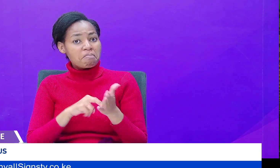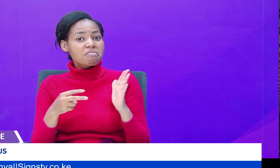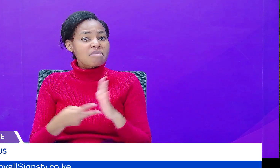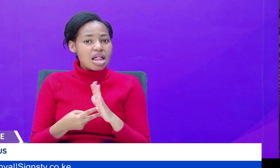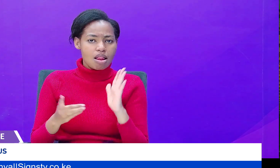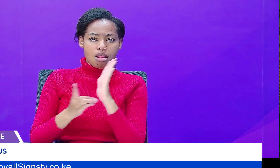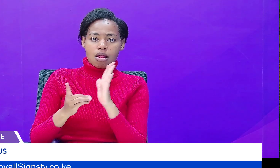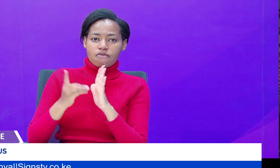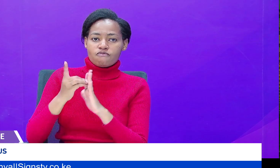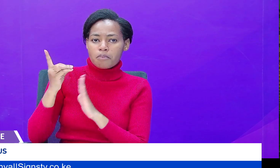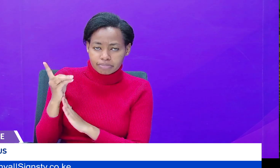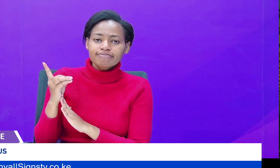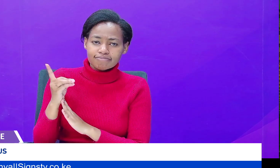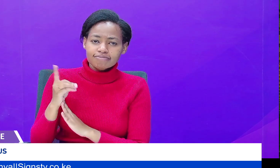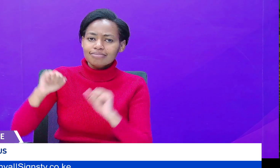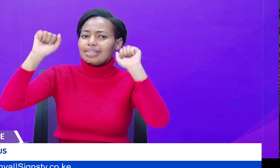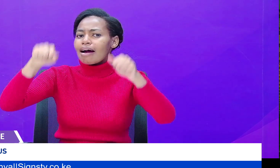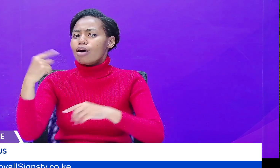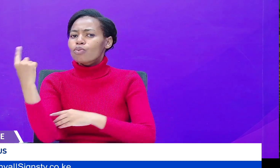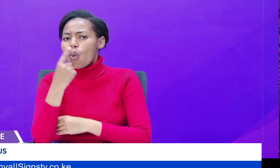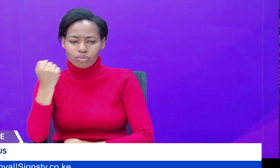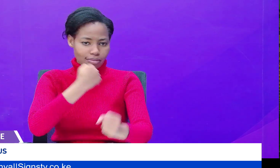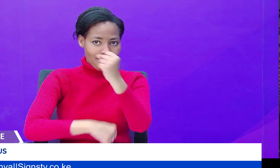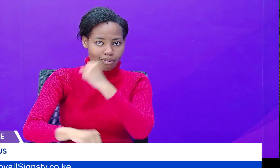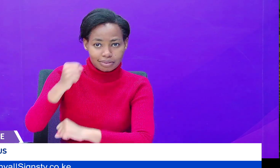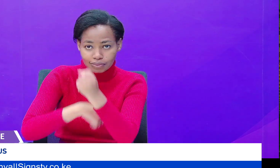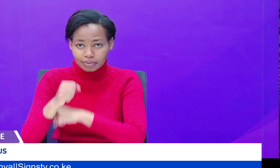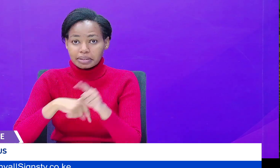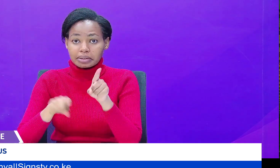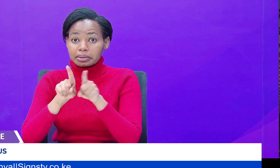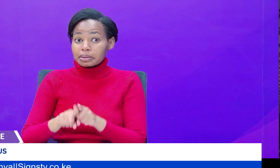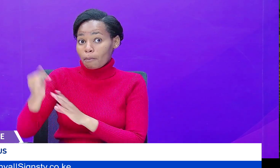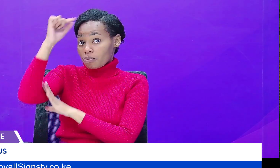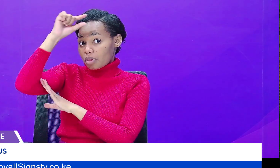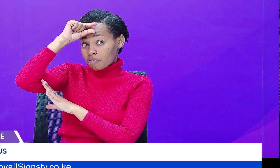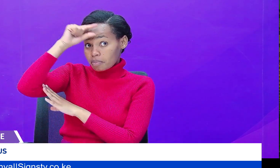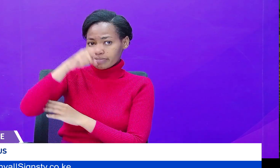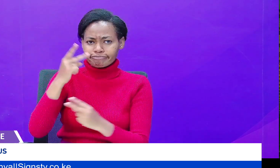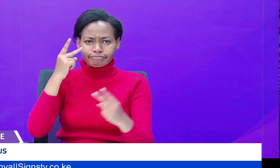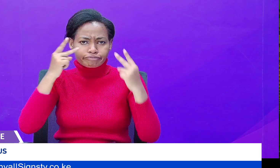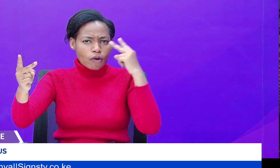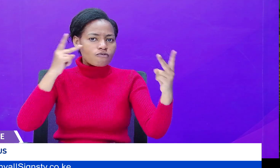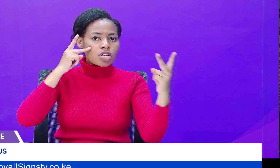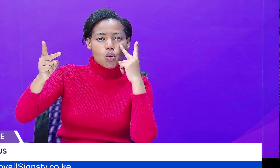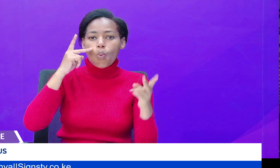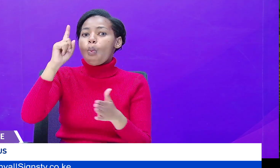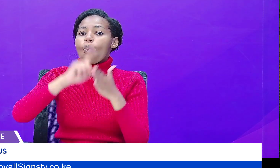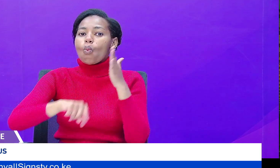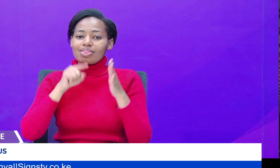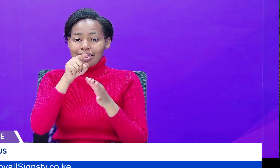that meaningful development could only be achieved by aligning with the government's vision and being on what